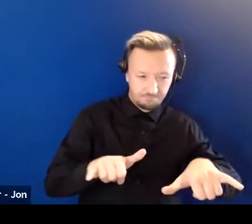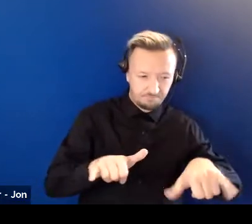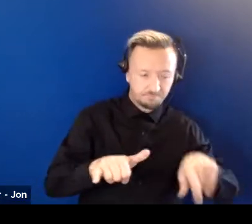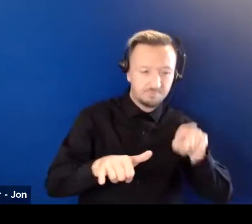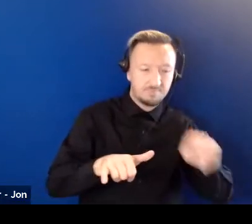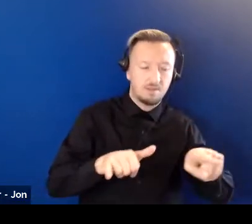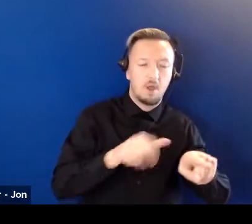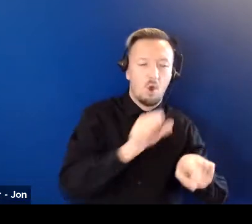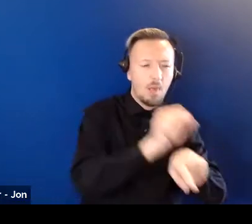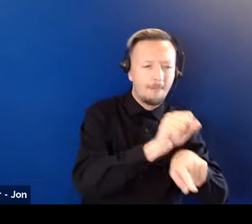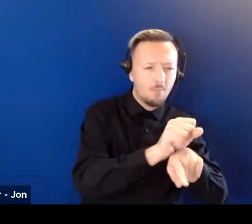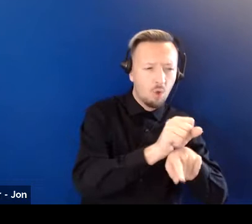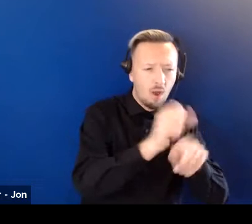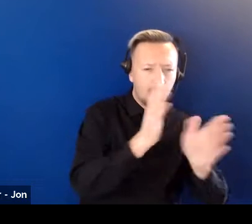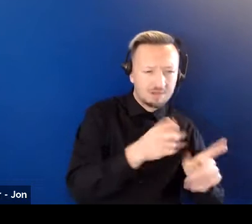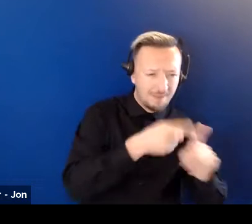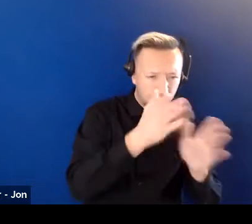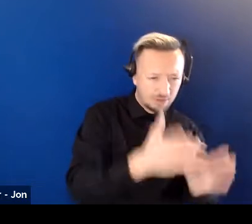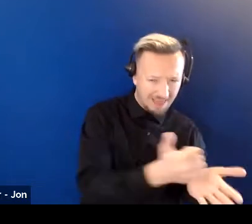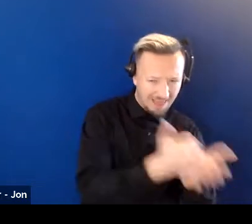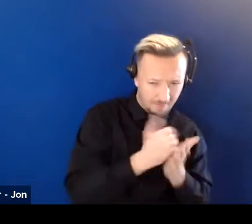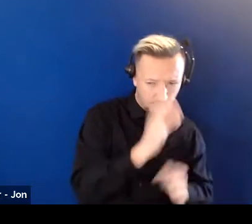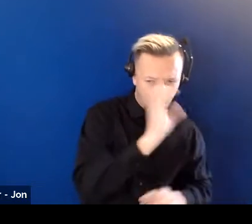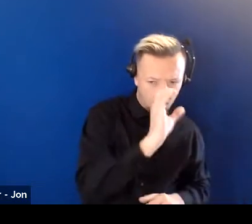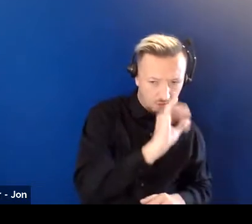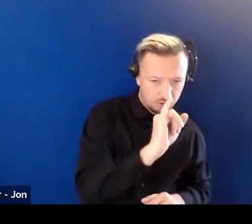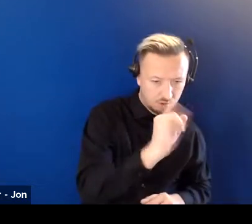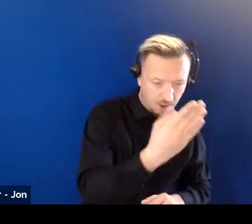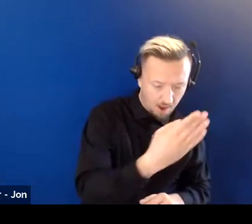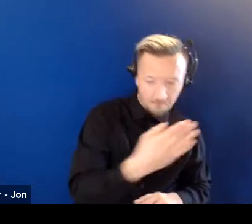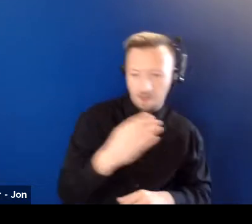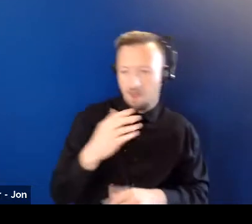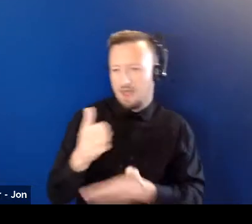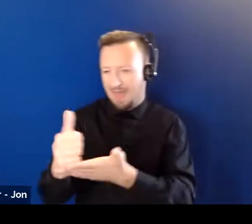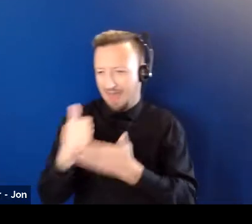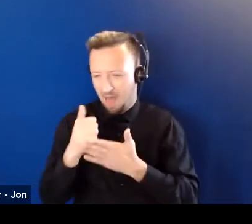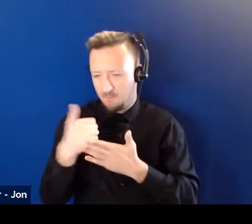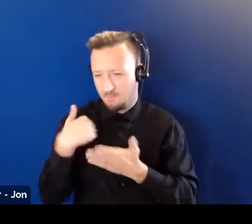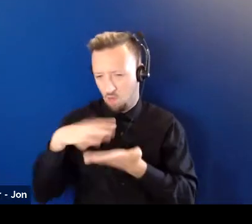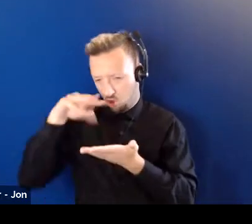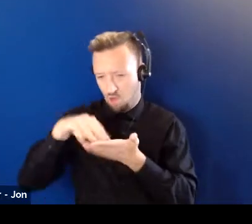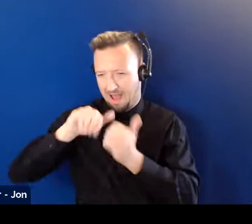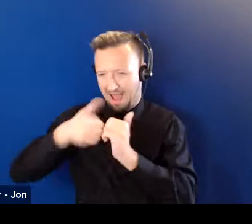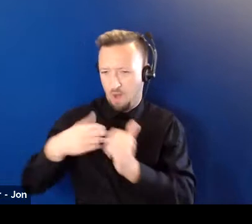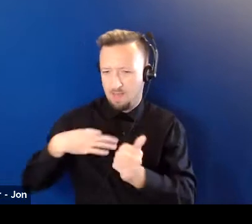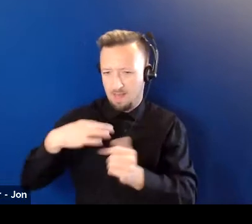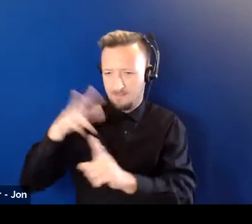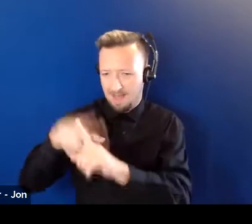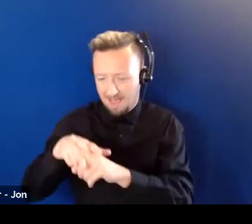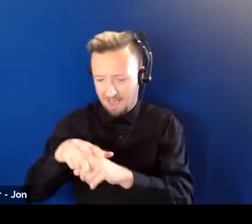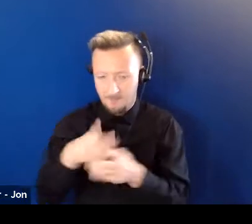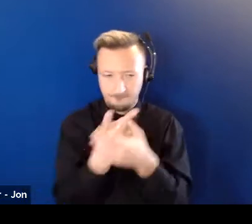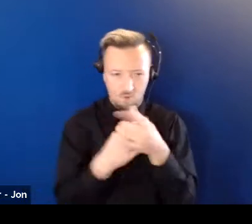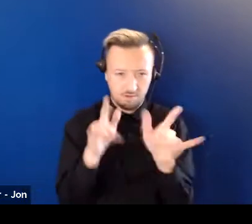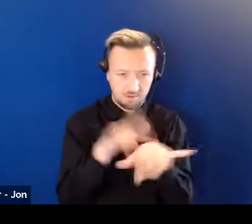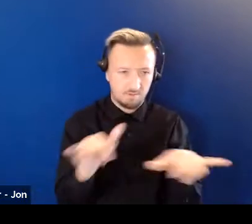benefits counselor. Like, that's the intervention that we're testing. And so I do